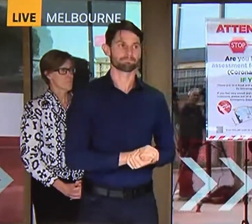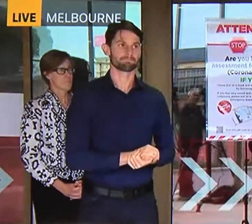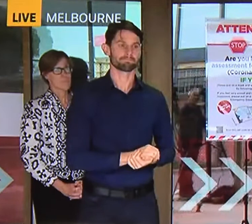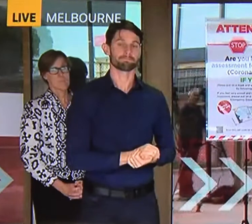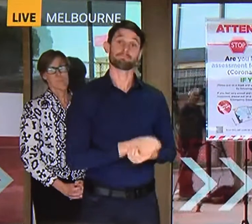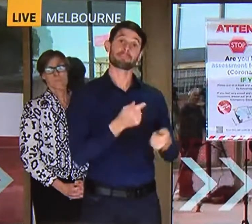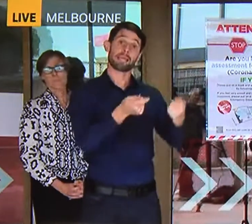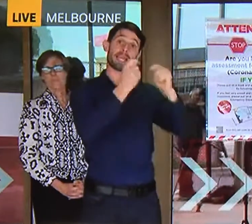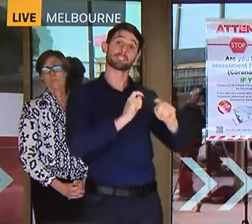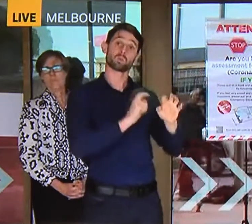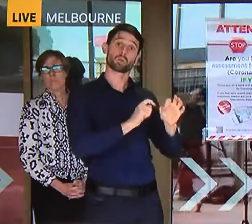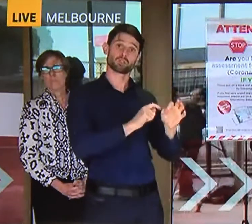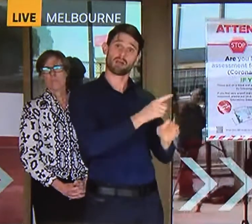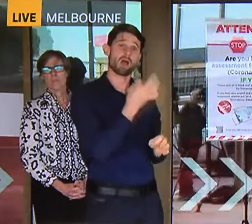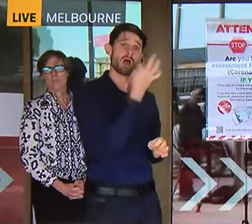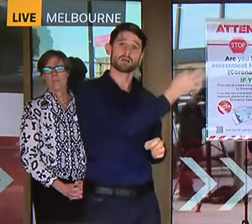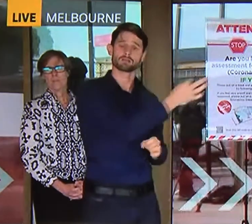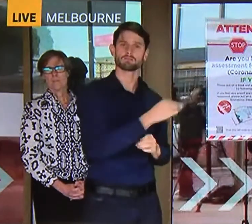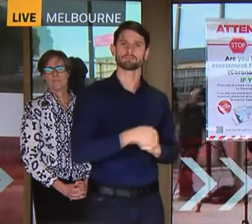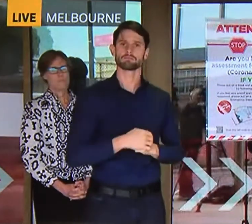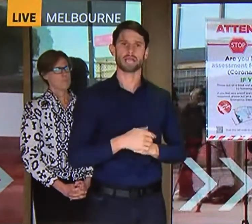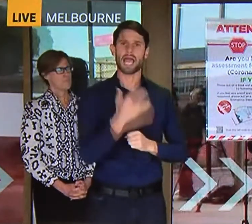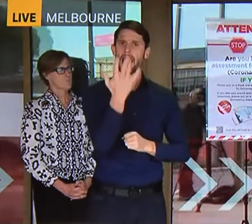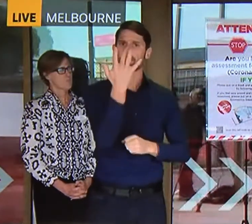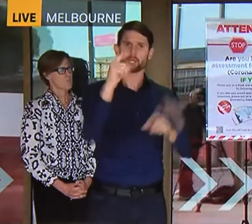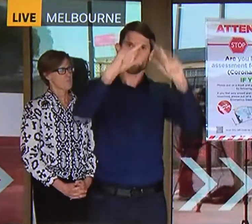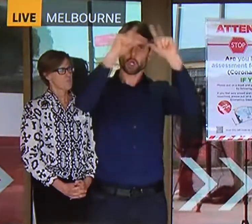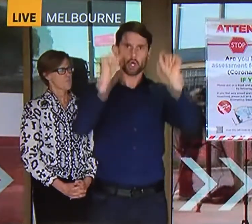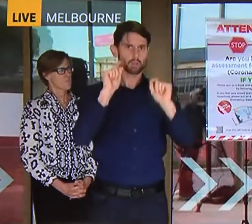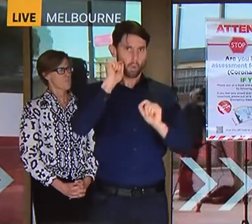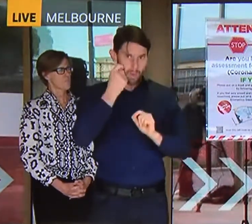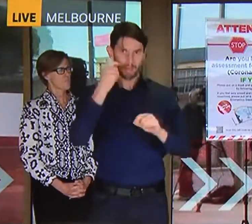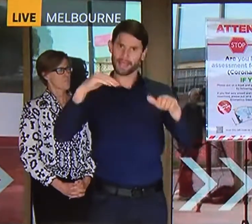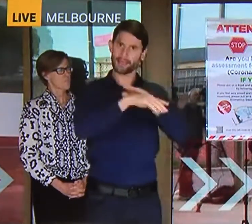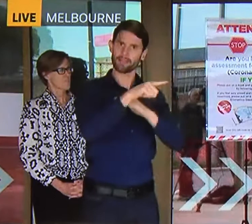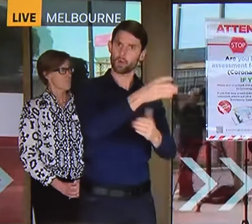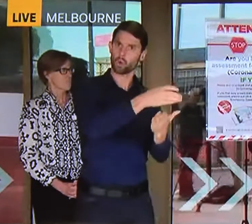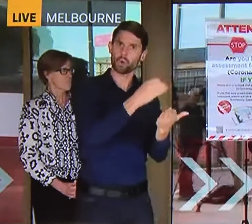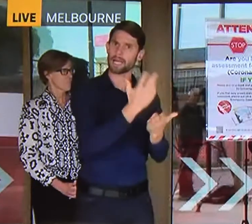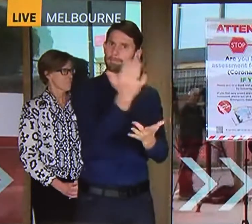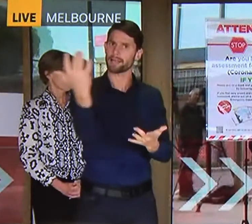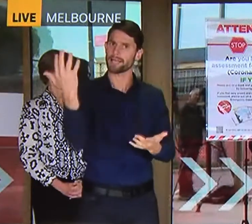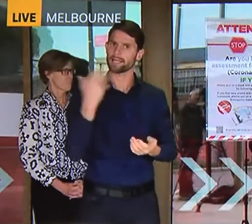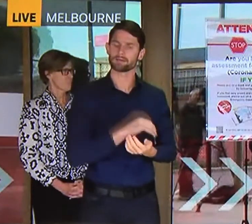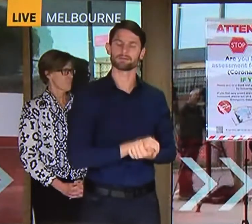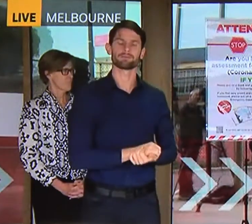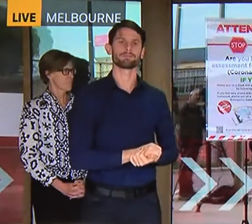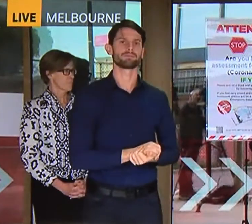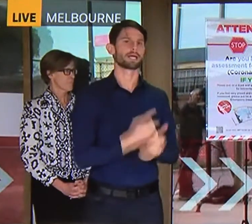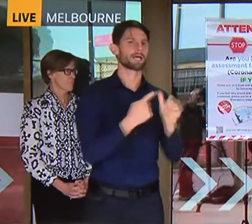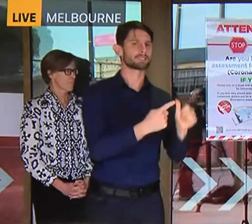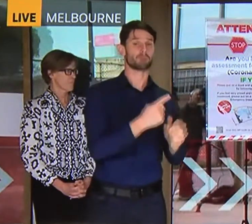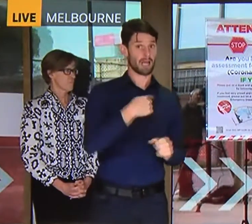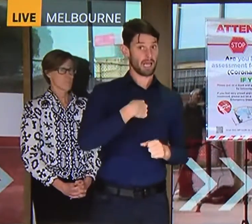finding those questions. And how many nurses are you expecting will take up these new courses? So we're fully expecting that